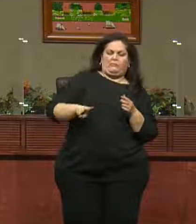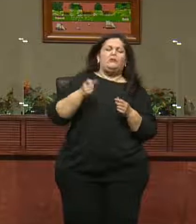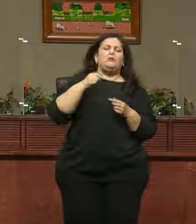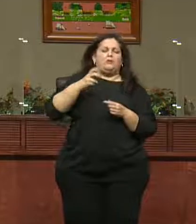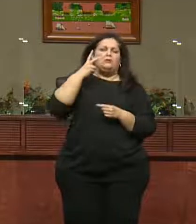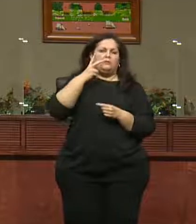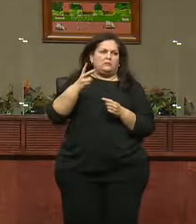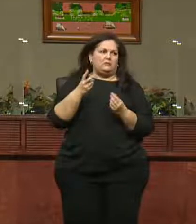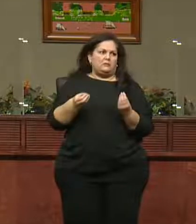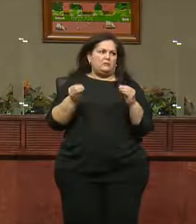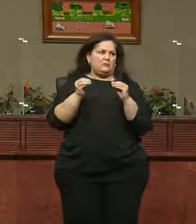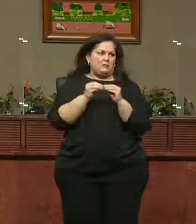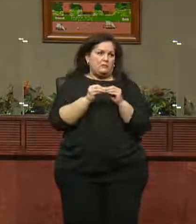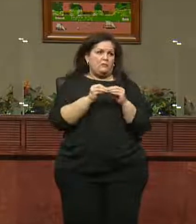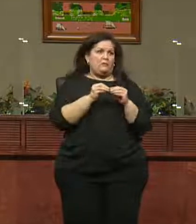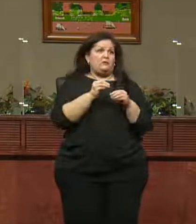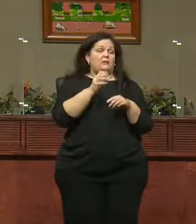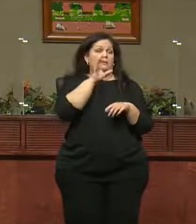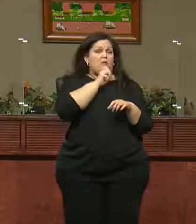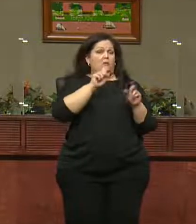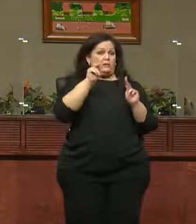the eligible individuals.